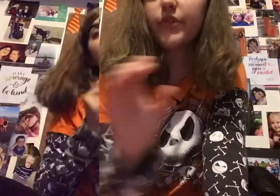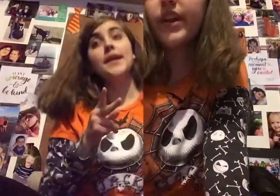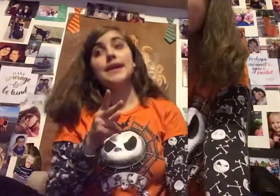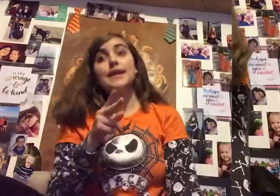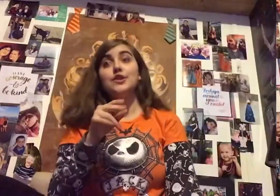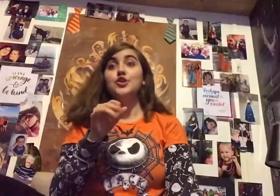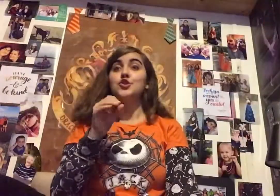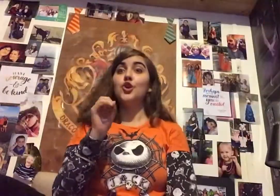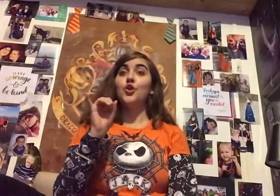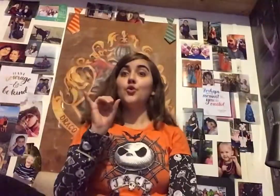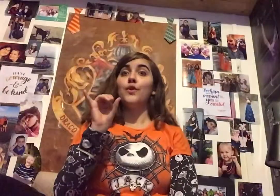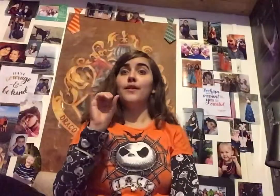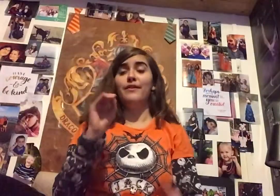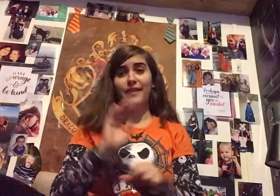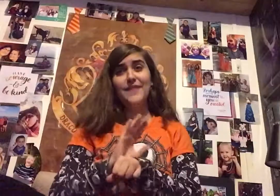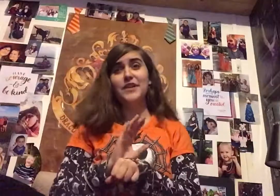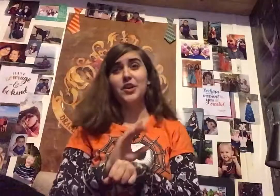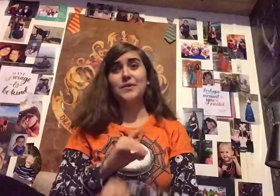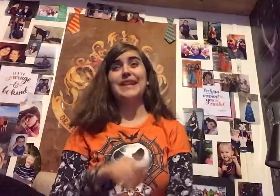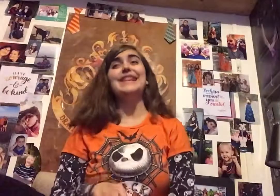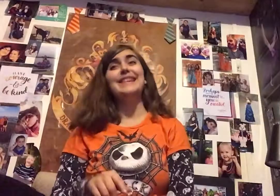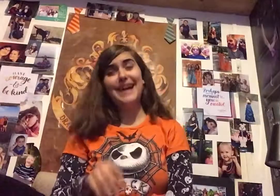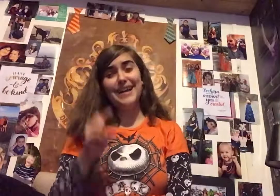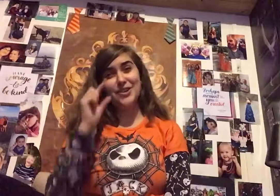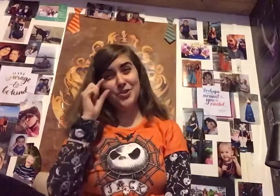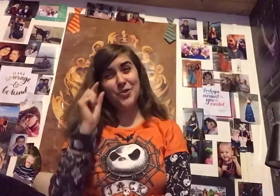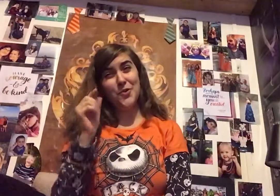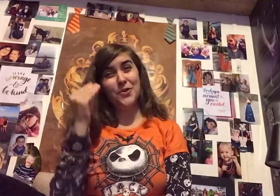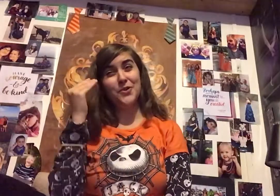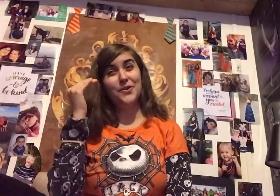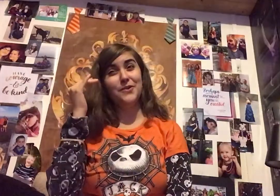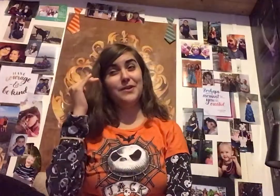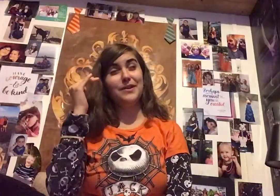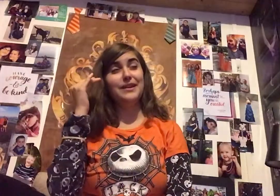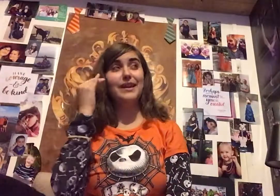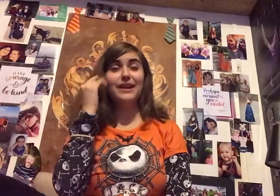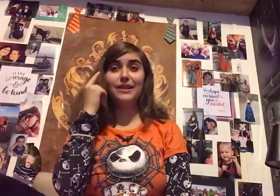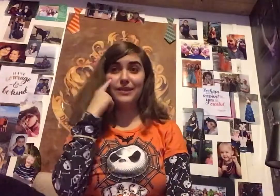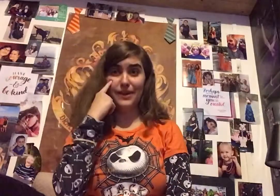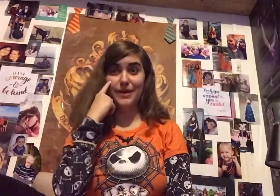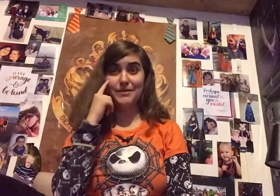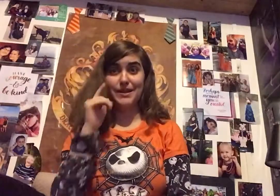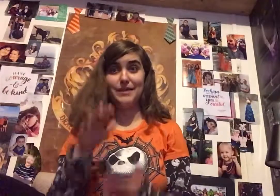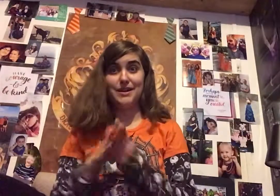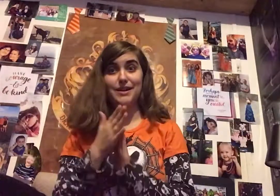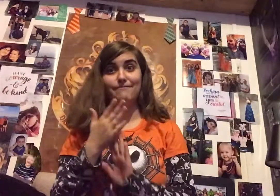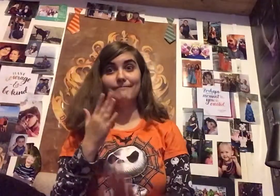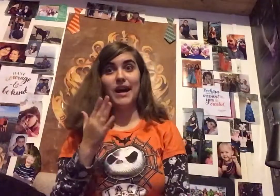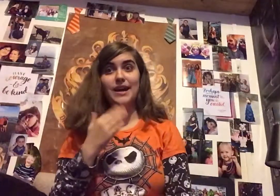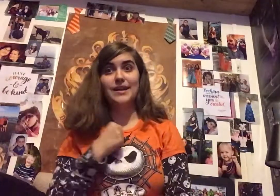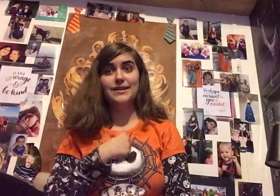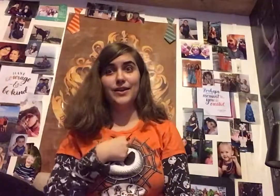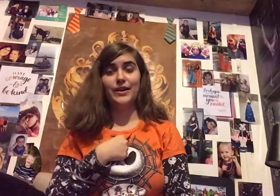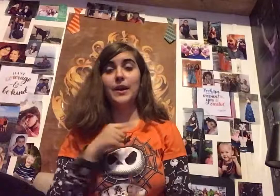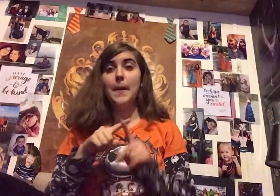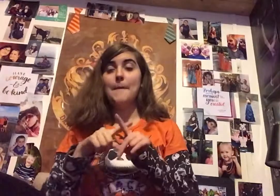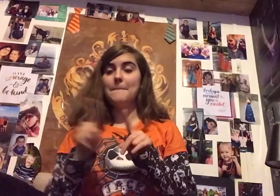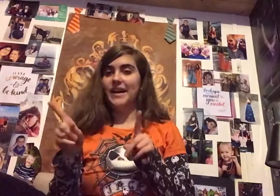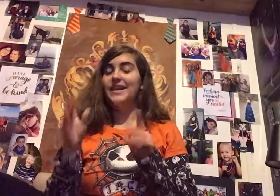your hands. So, that video was a lot shorter than I thought it was gonna be. Sorry. But